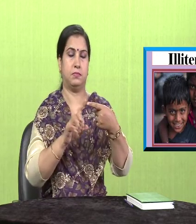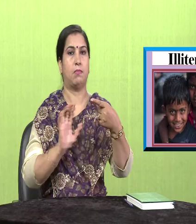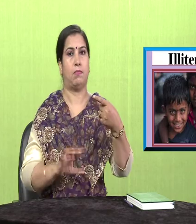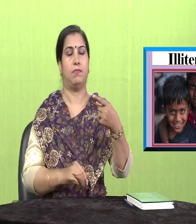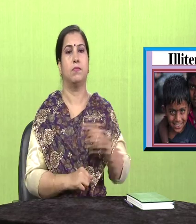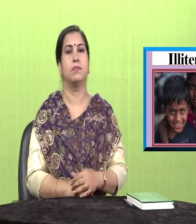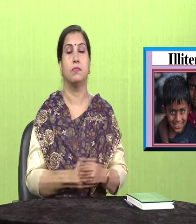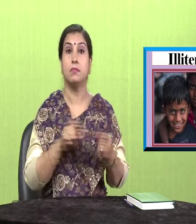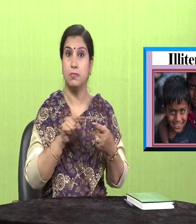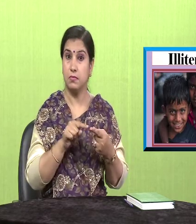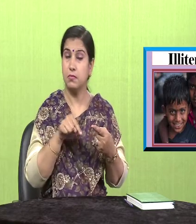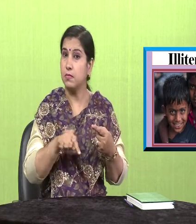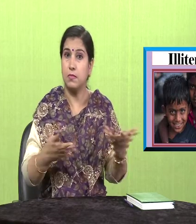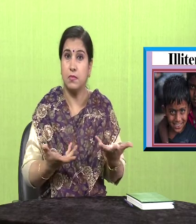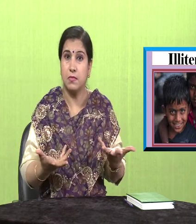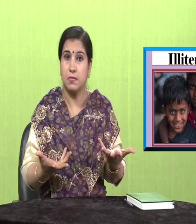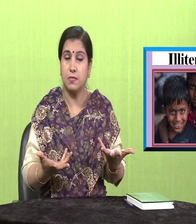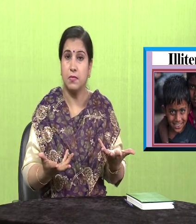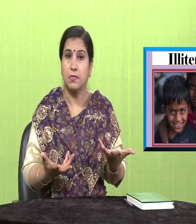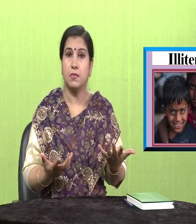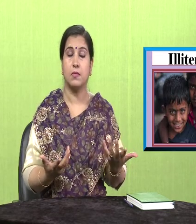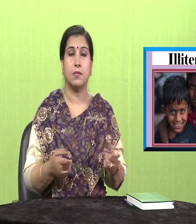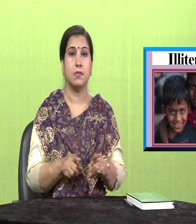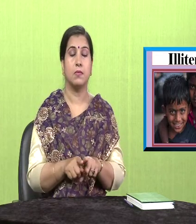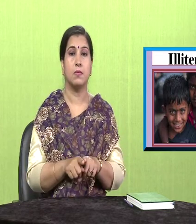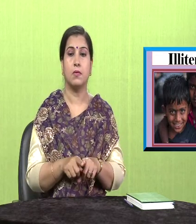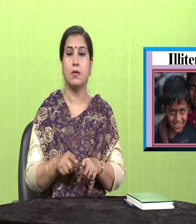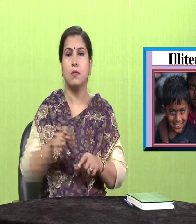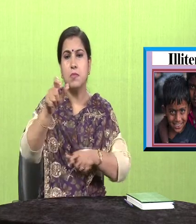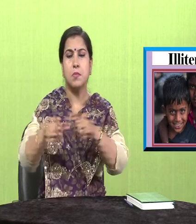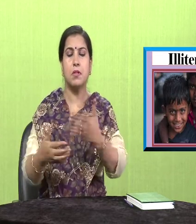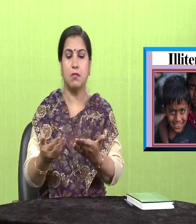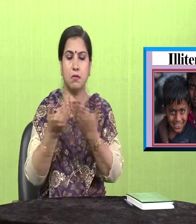It is the condition of being uneducated.